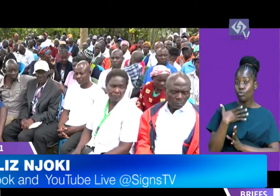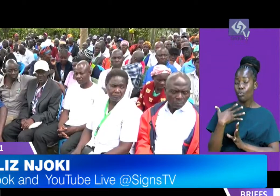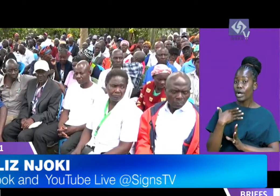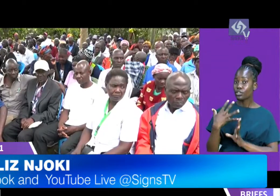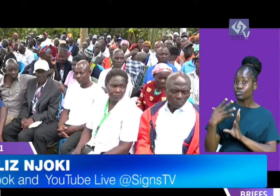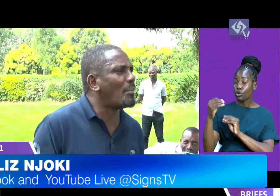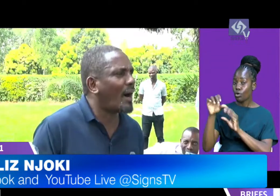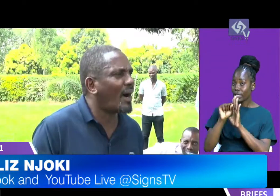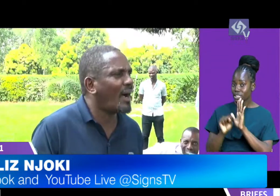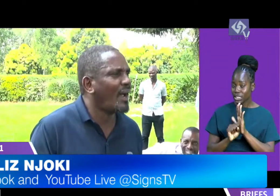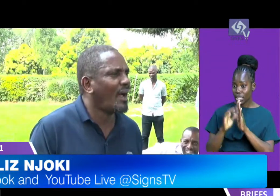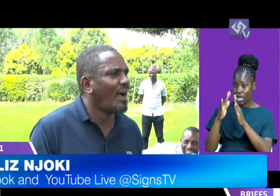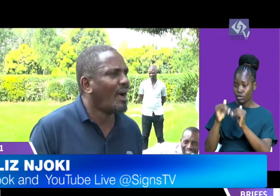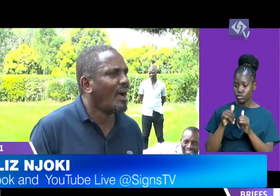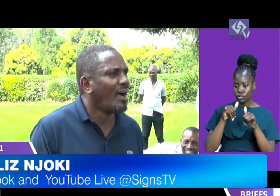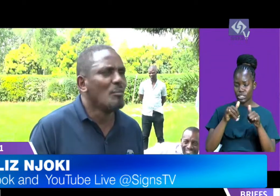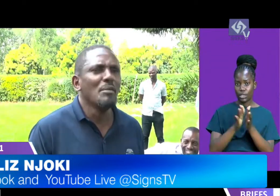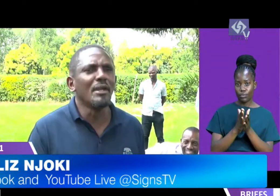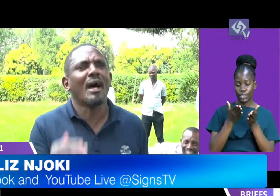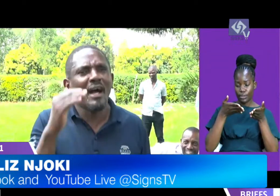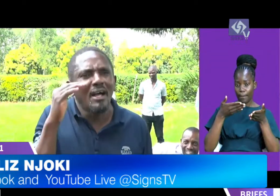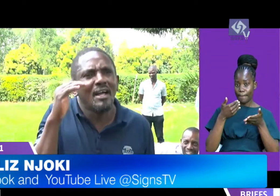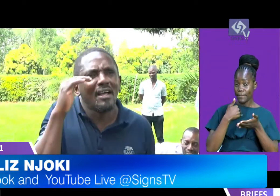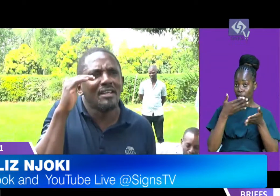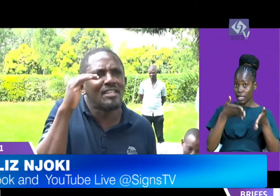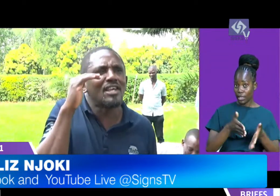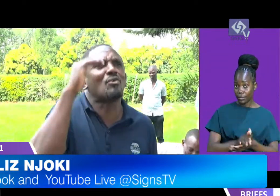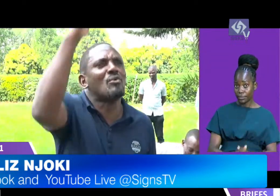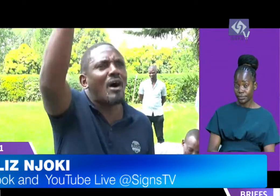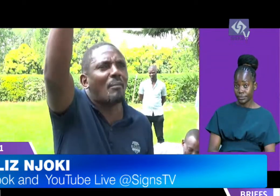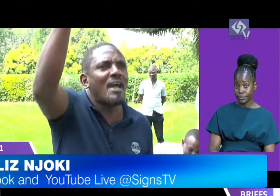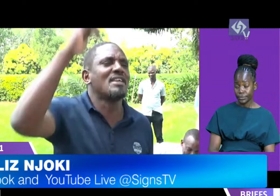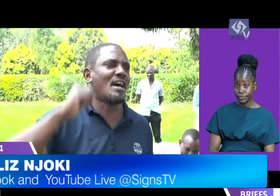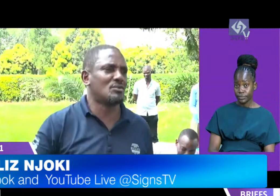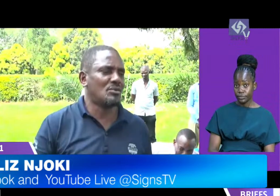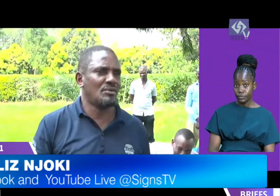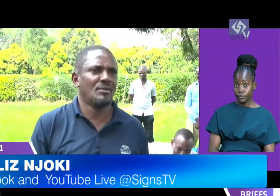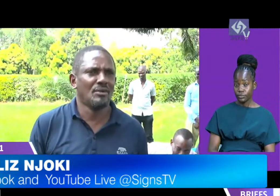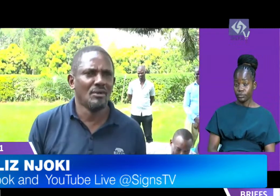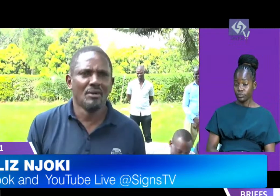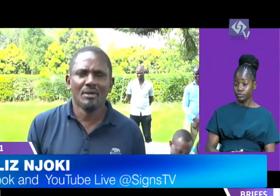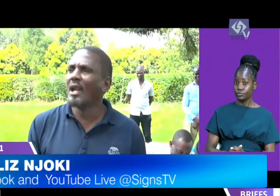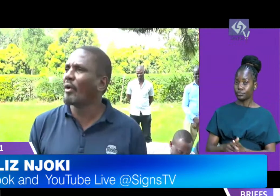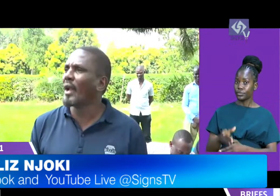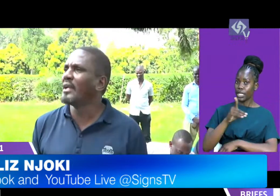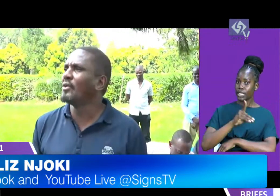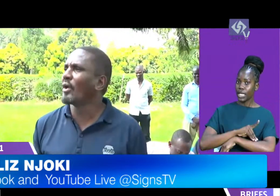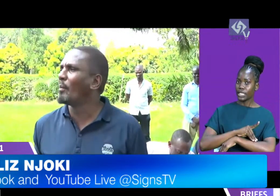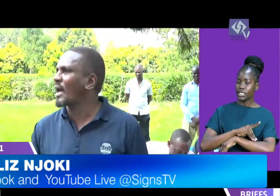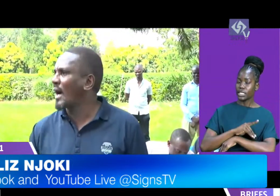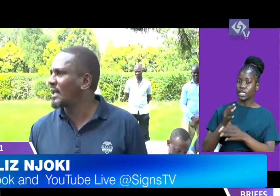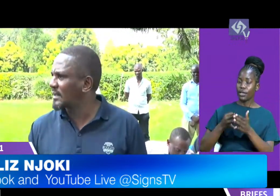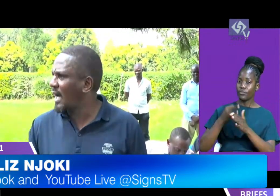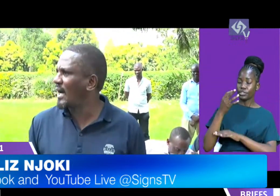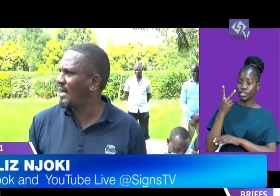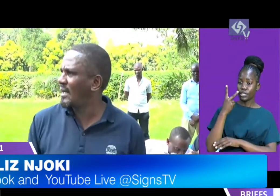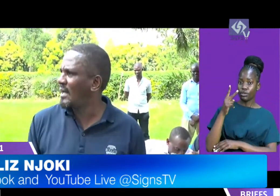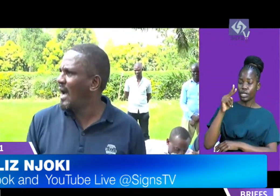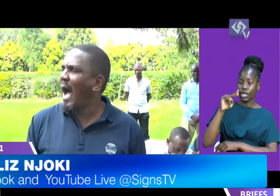Sukae na mimi hapa. Mimi na siku ambayo ijazo niliona Ndidi Nyoro ametangaza nataka. Hata